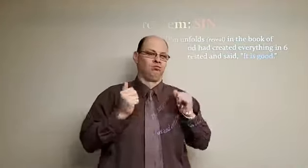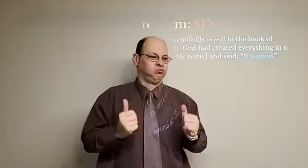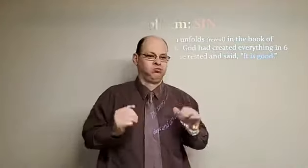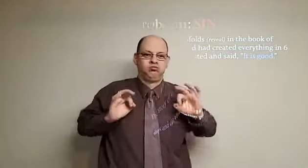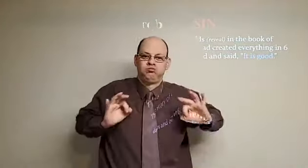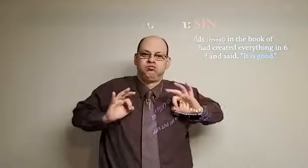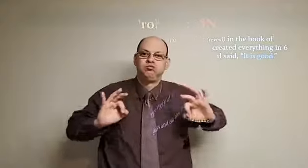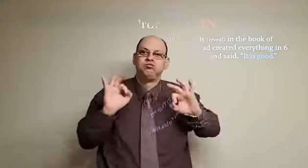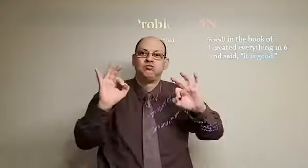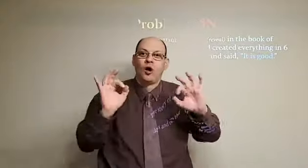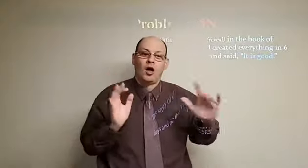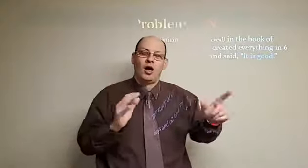he was satisfied he was good